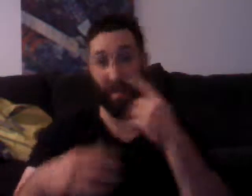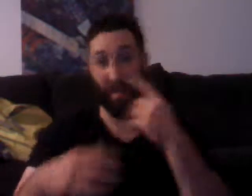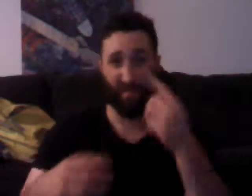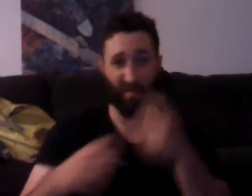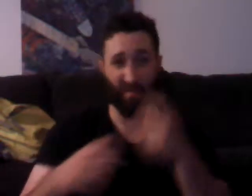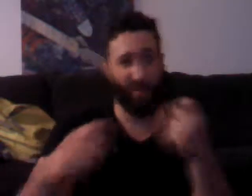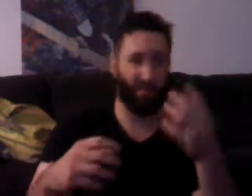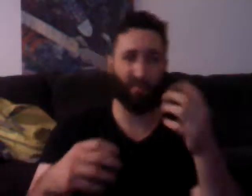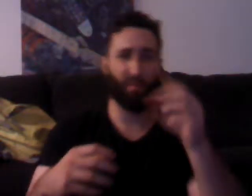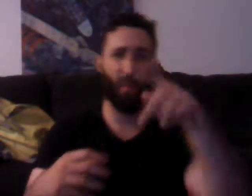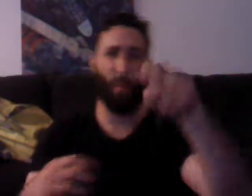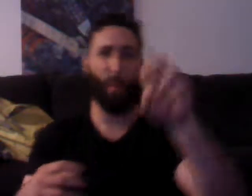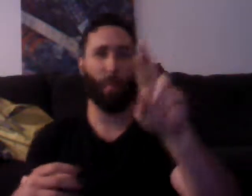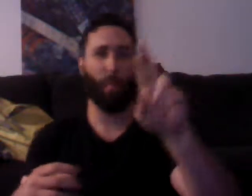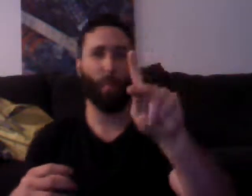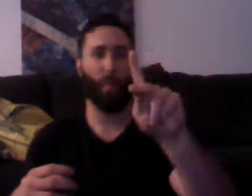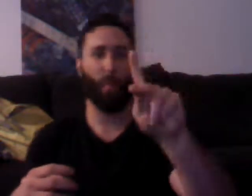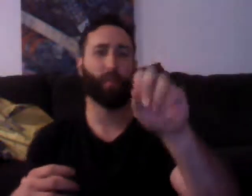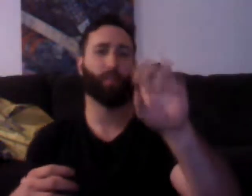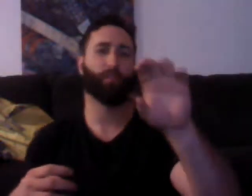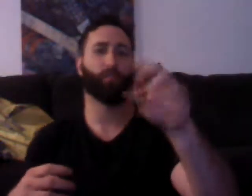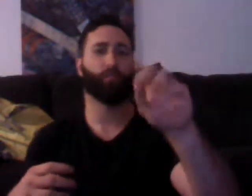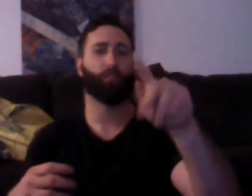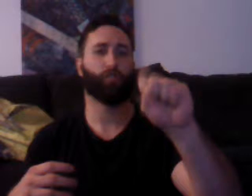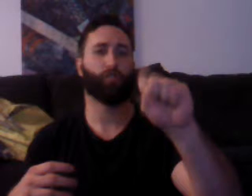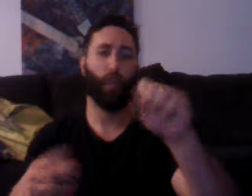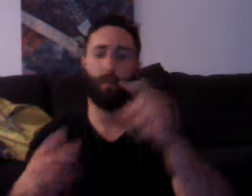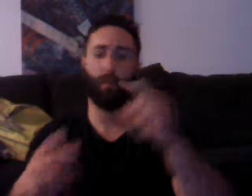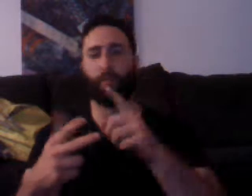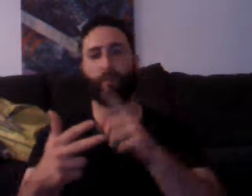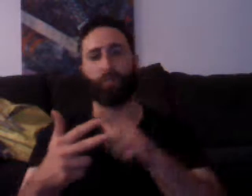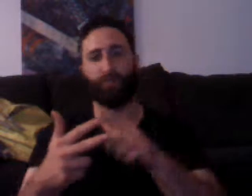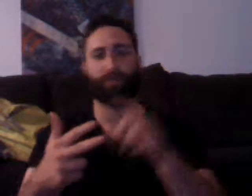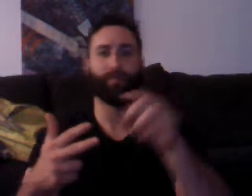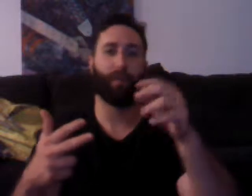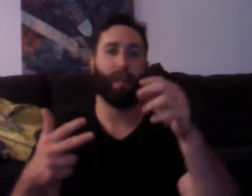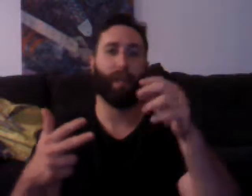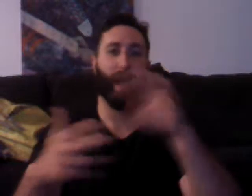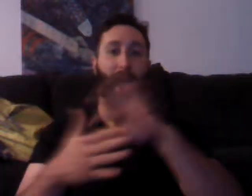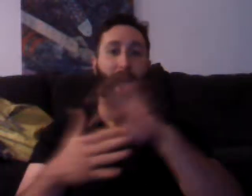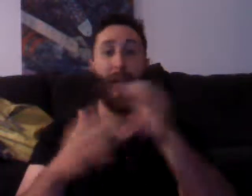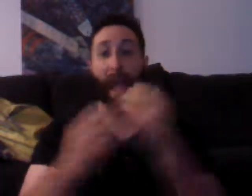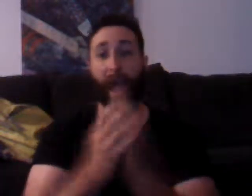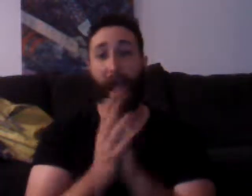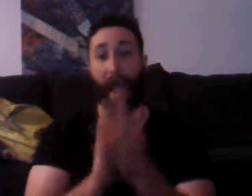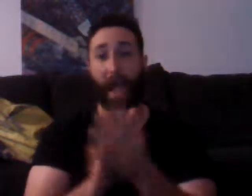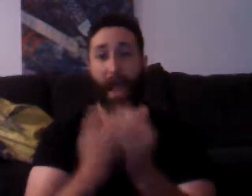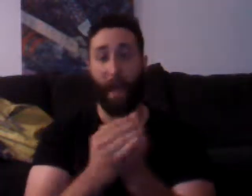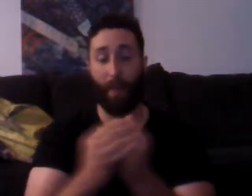The trimmings are ground the same way butchers chop up hamburger meat, by pushing the cuts through grated metal plates.